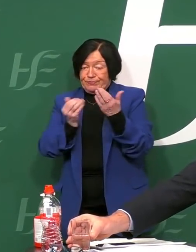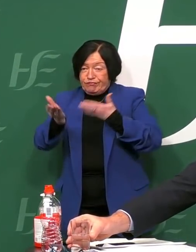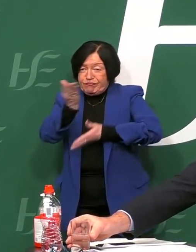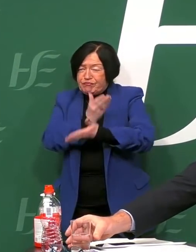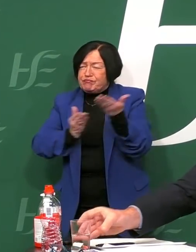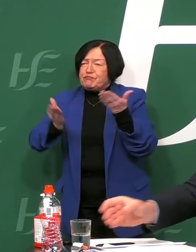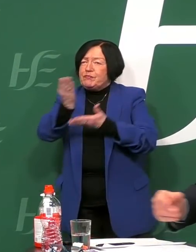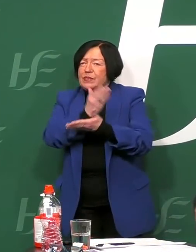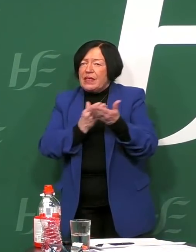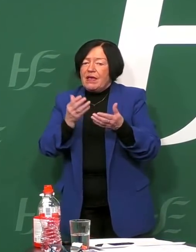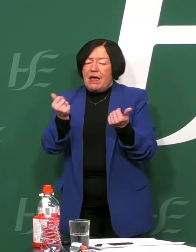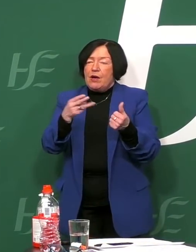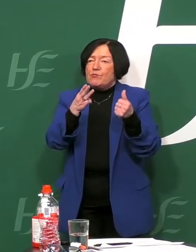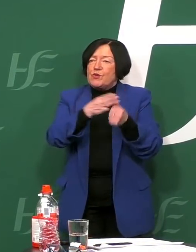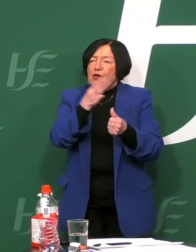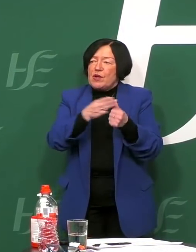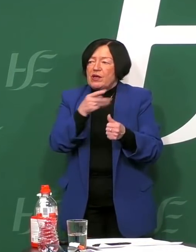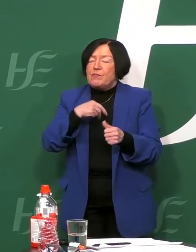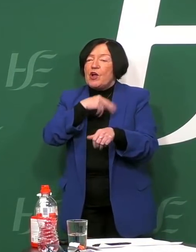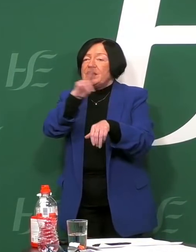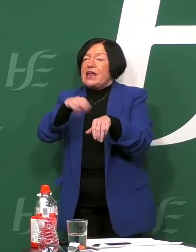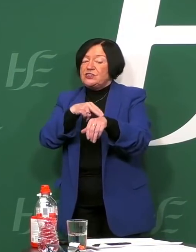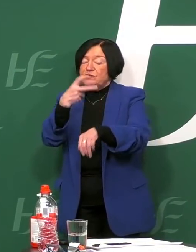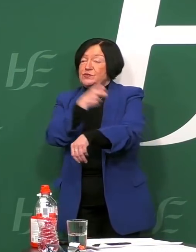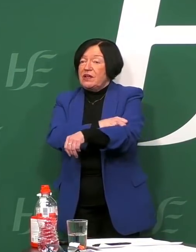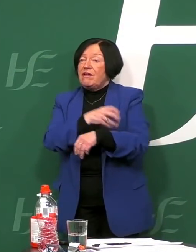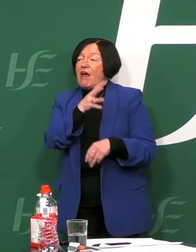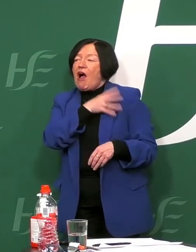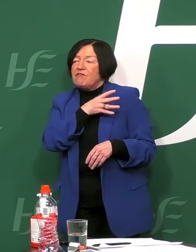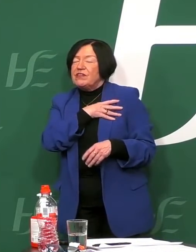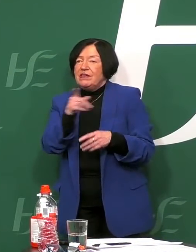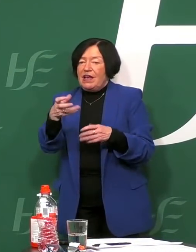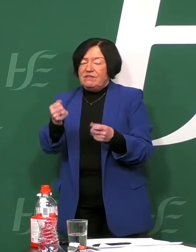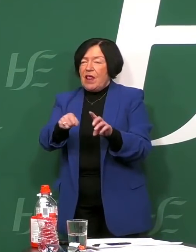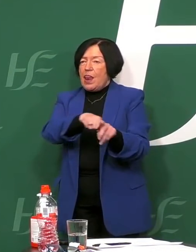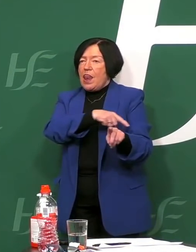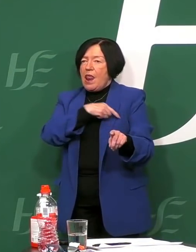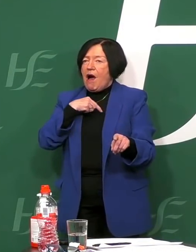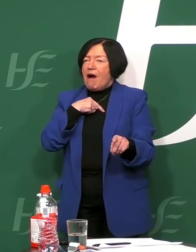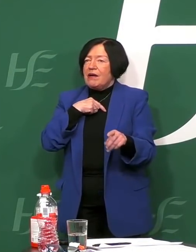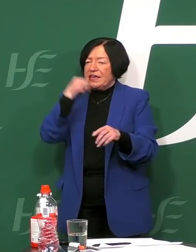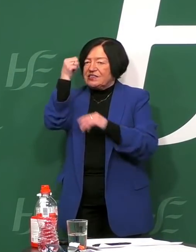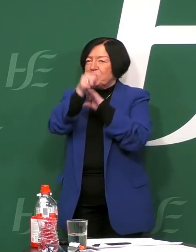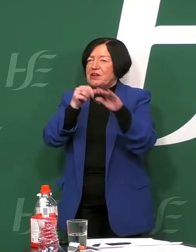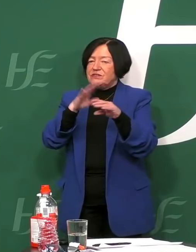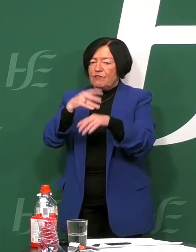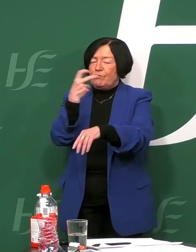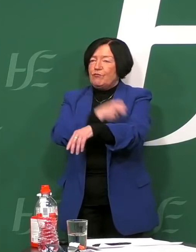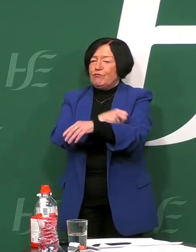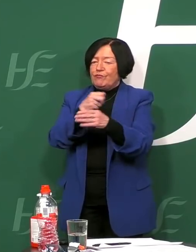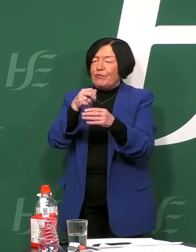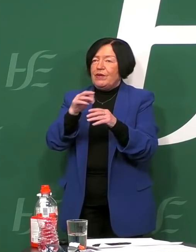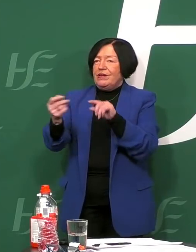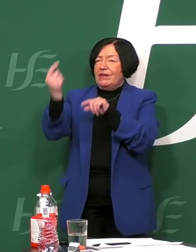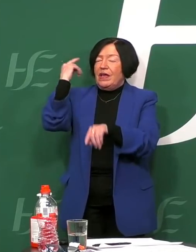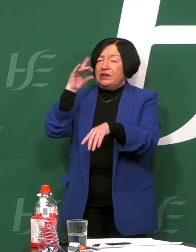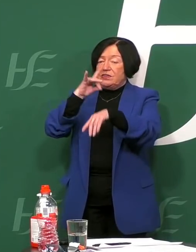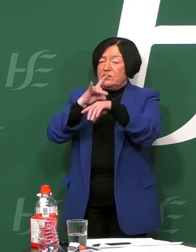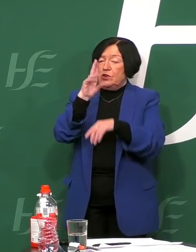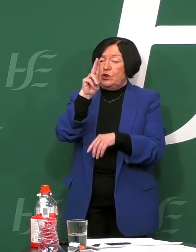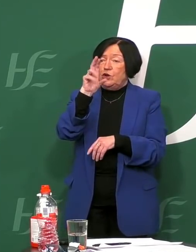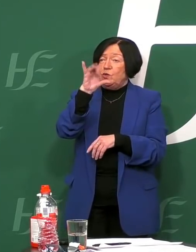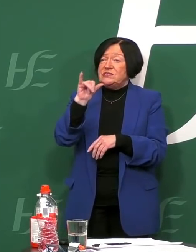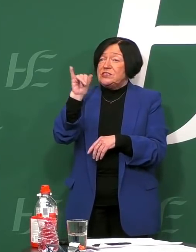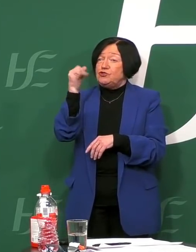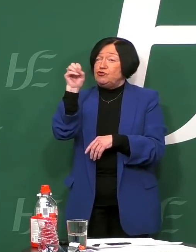been a great amount of preparation by our National Immunisation Office, who have long experience in childhood vaccination programmes, led by Dr Lucy Jessup. They've been